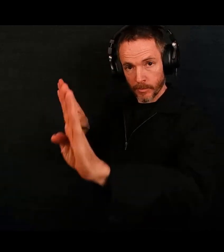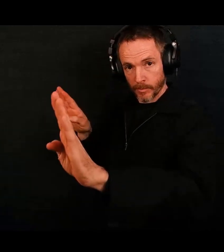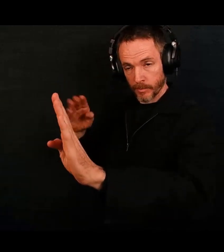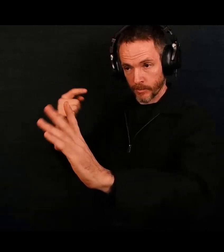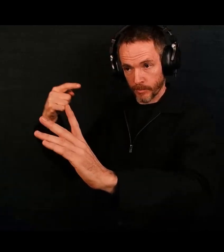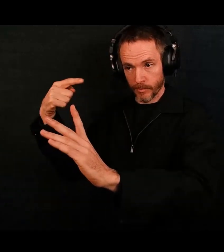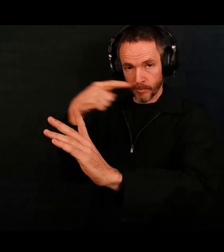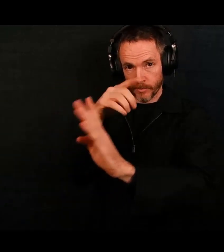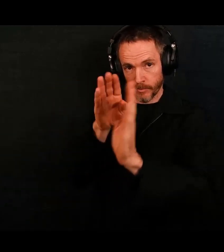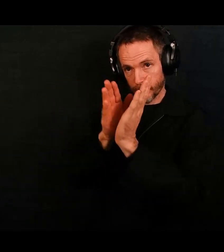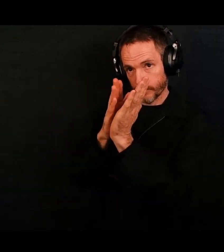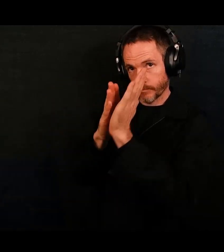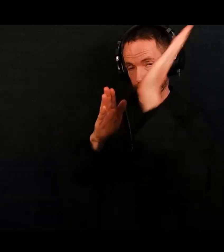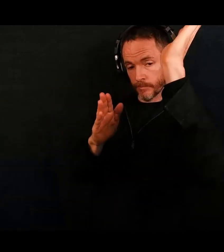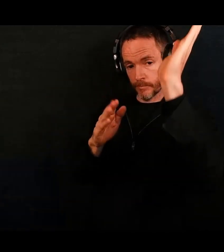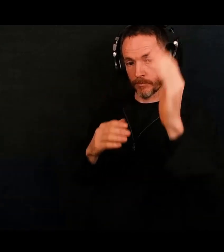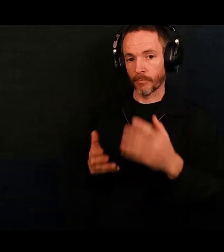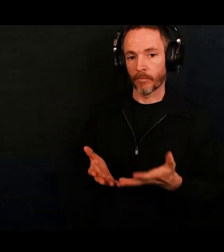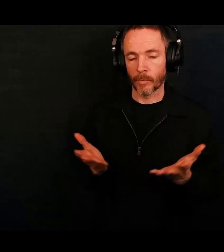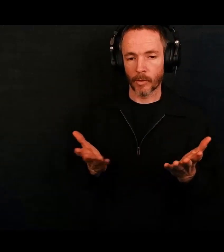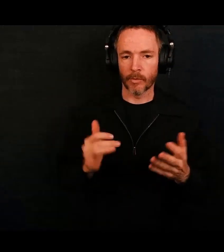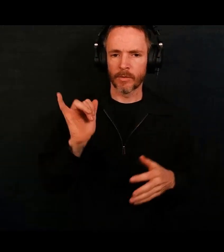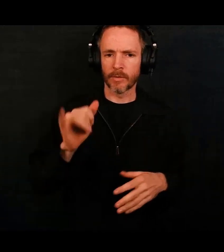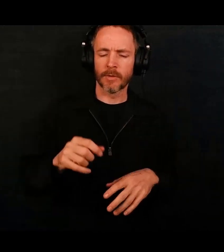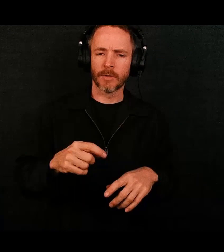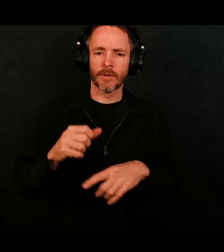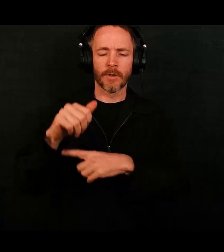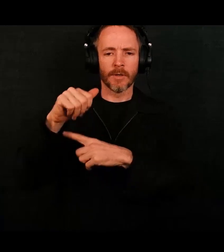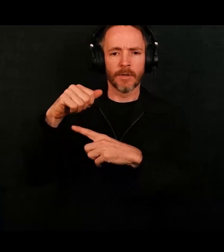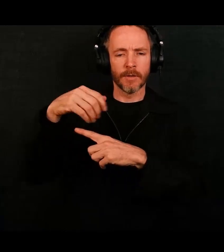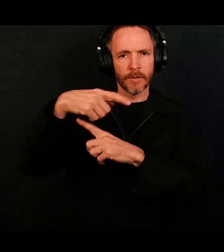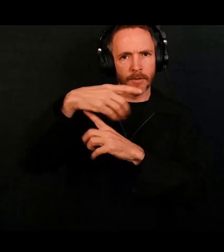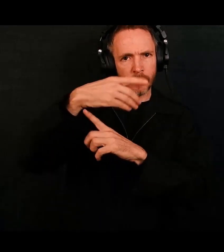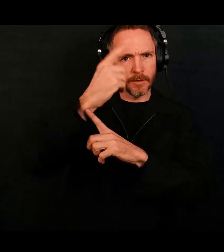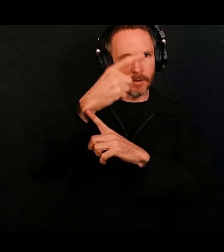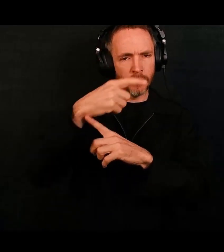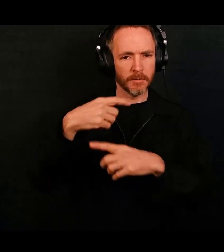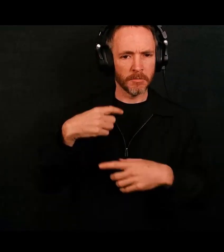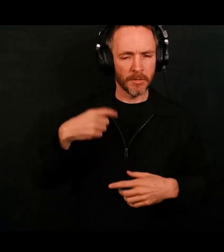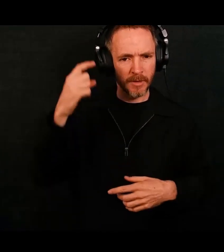wall. So what is that angle? I think it's about 5 degrees.